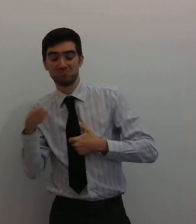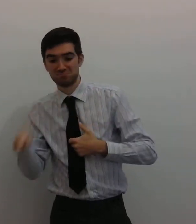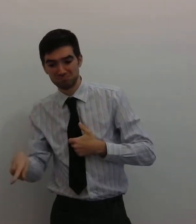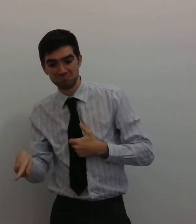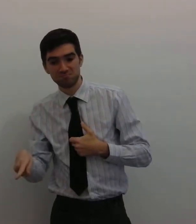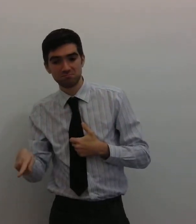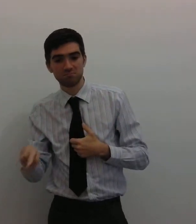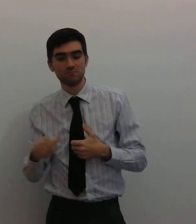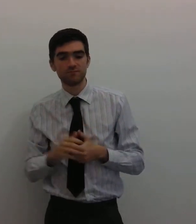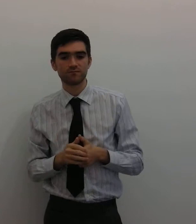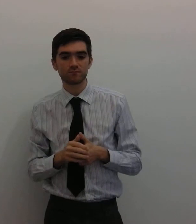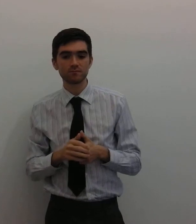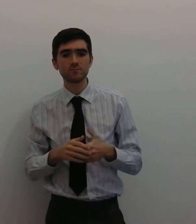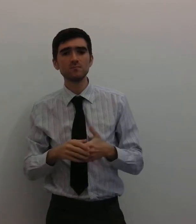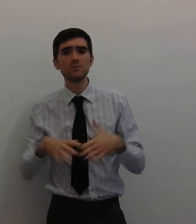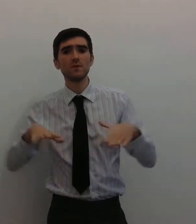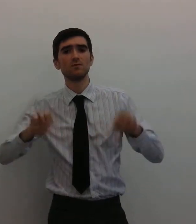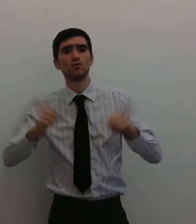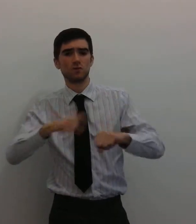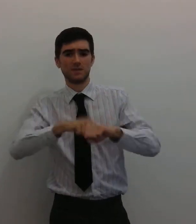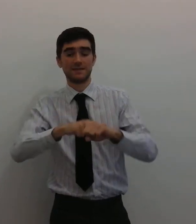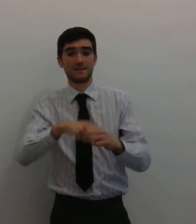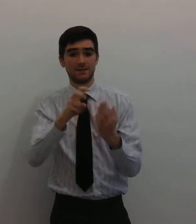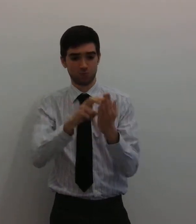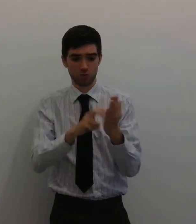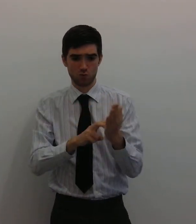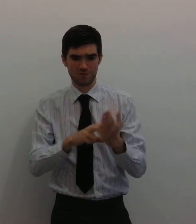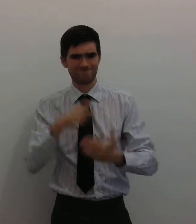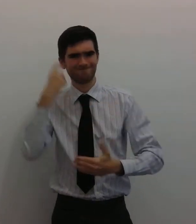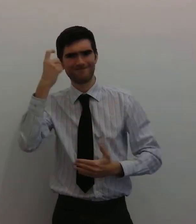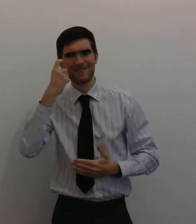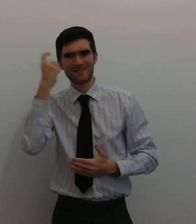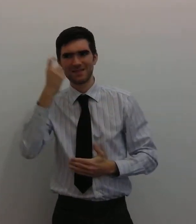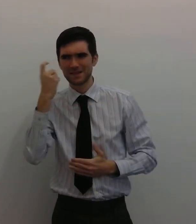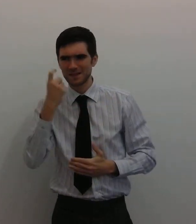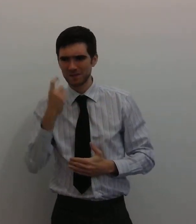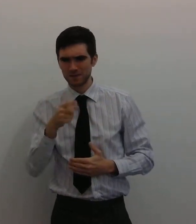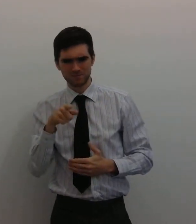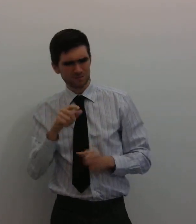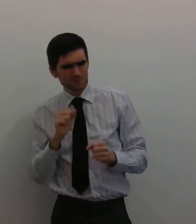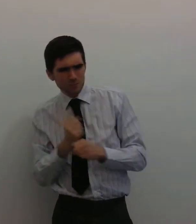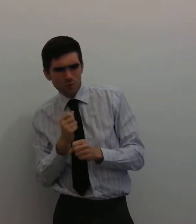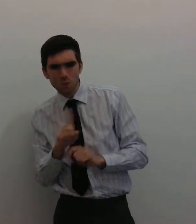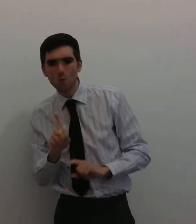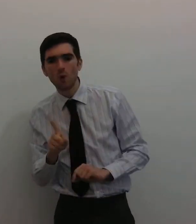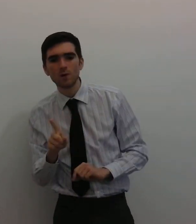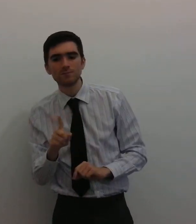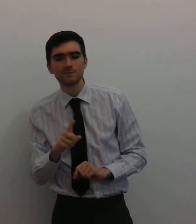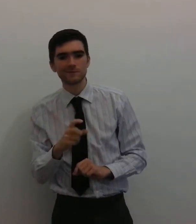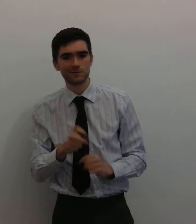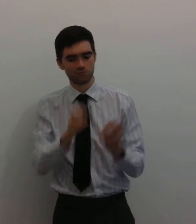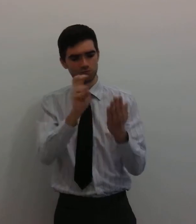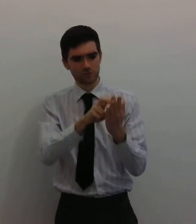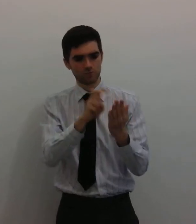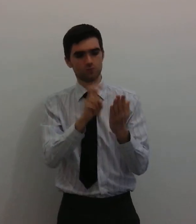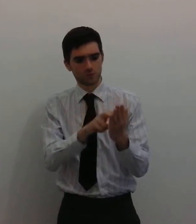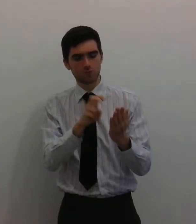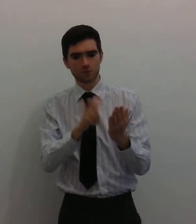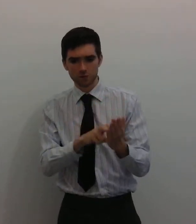So when you start your time recording, think about what you're doing each time you're time recording, and then allocate